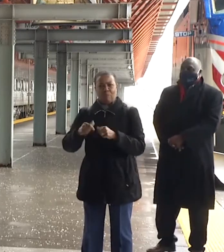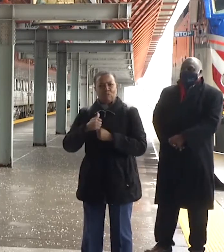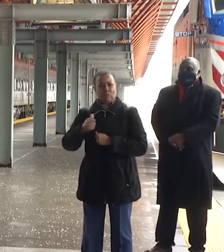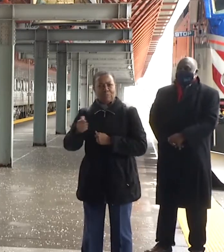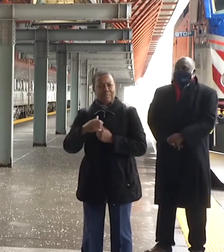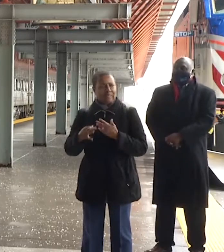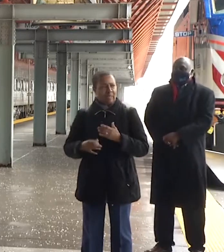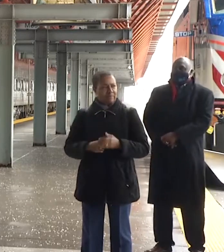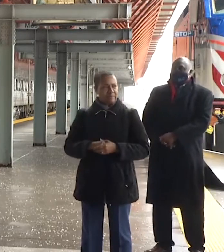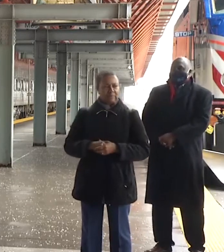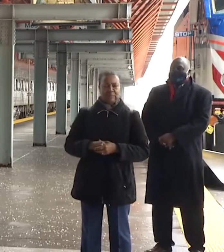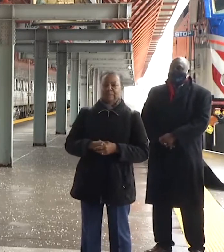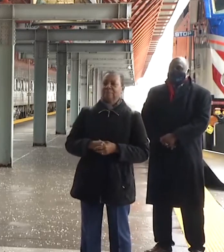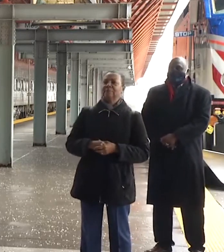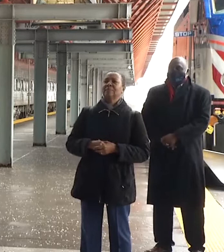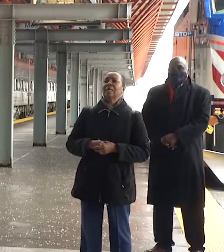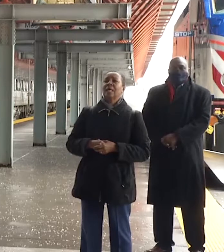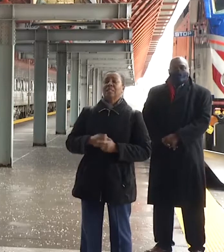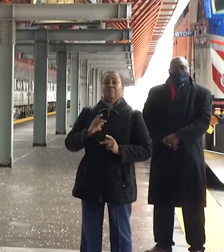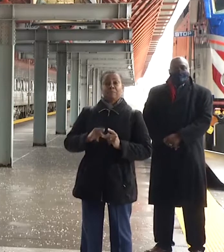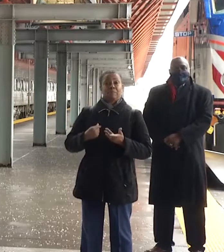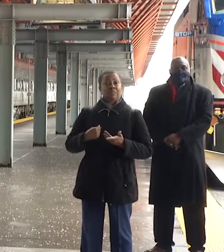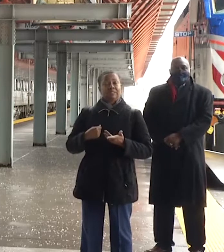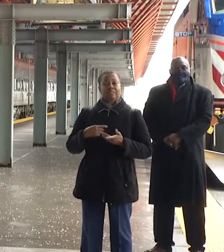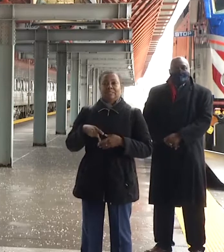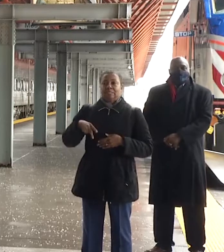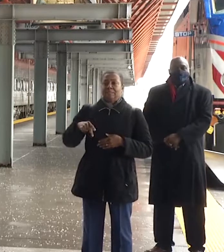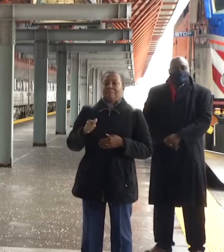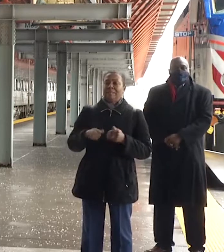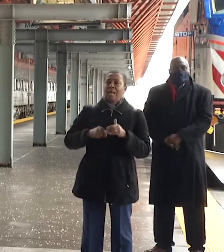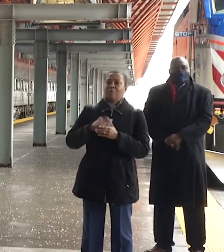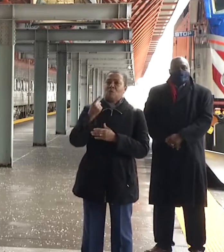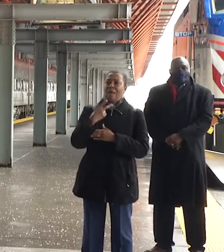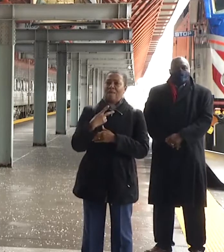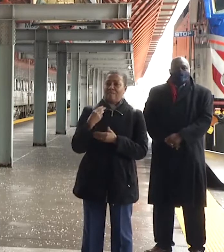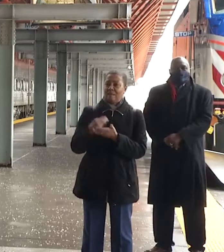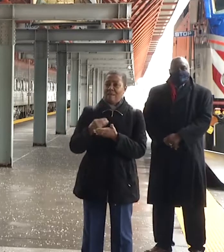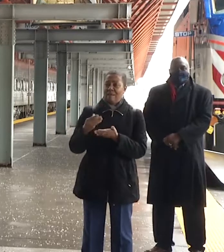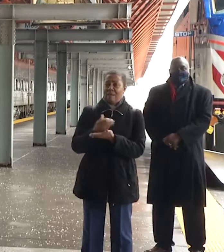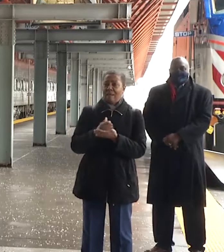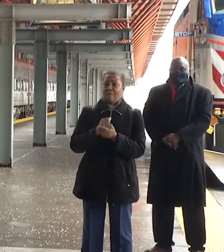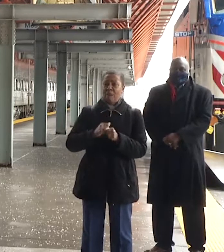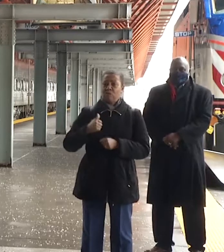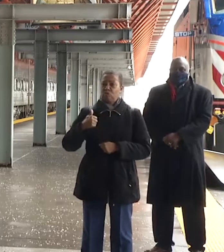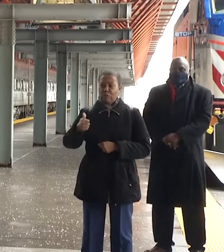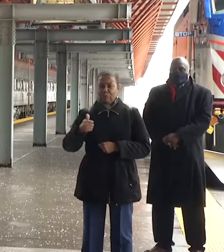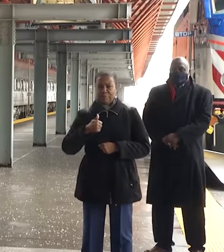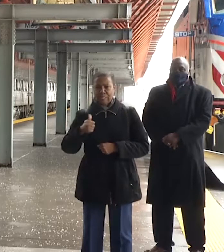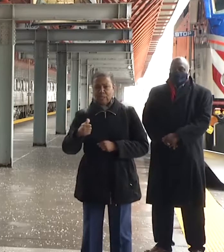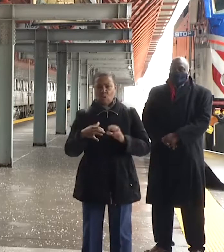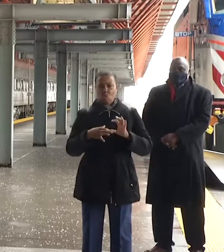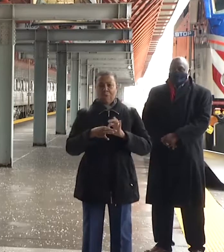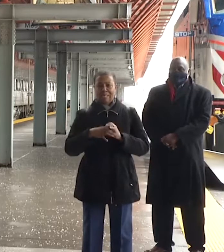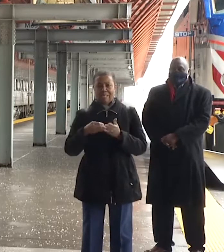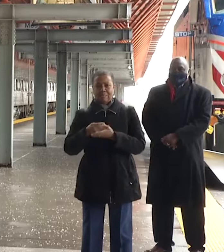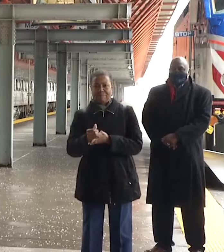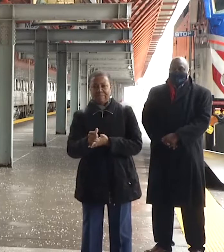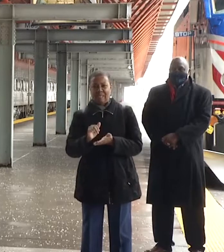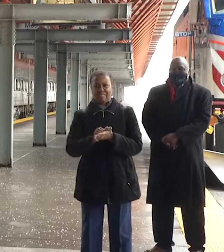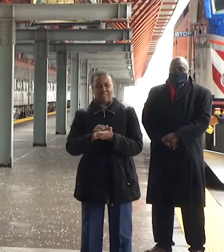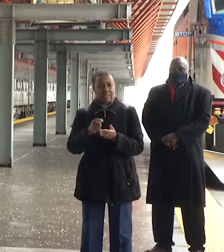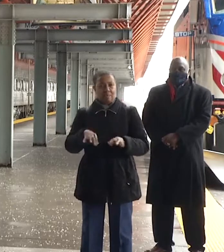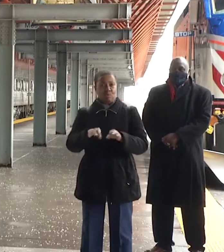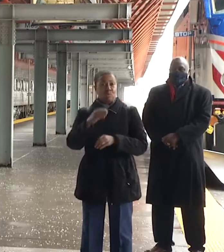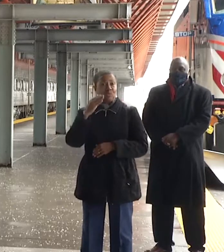options. These residents also spend up to half their income on transportation-related expenses. I think that's worth